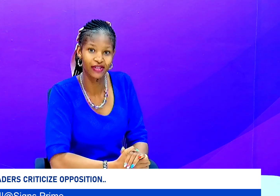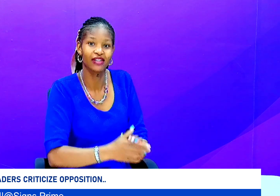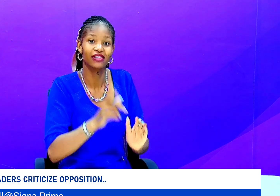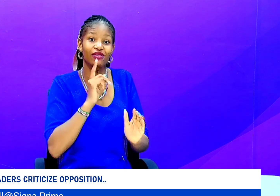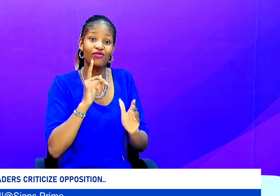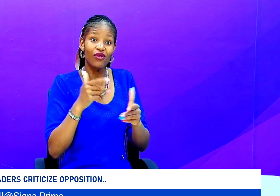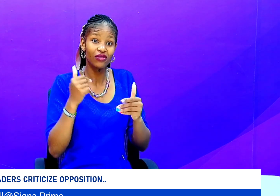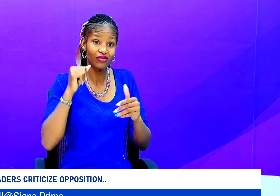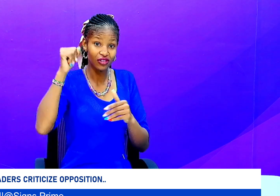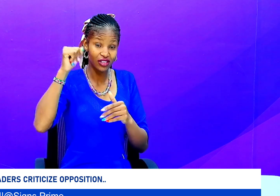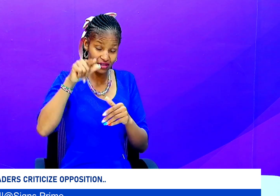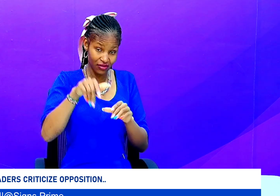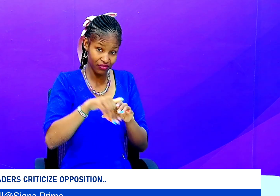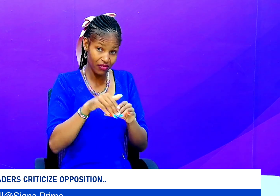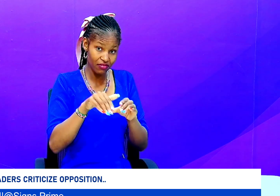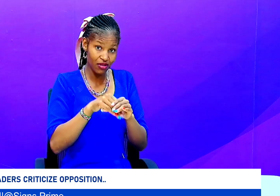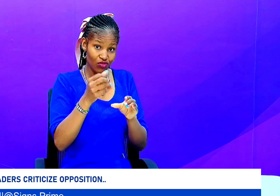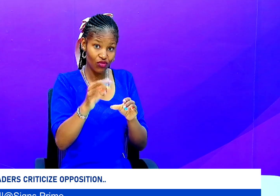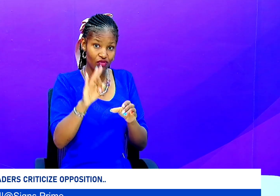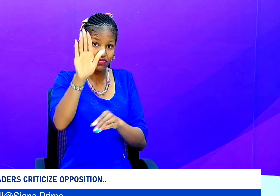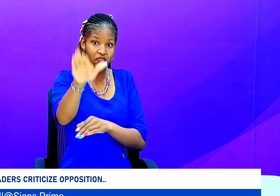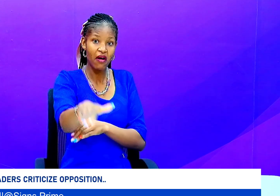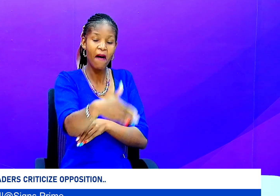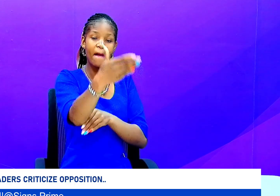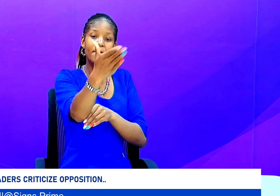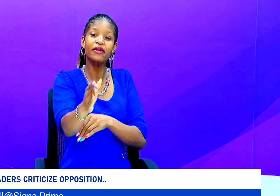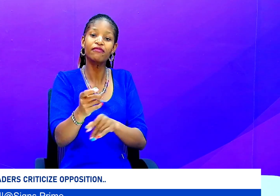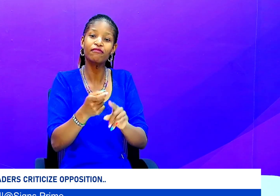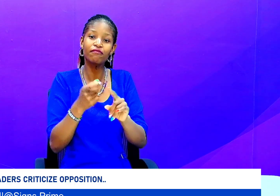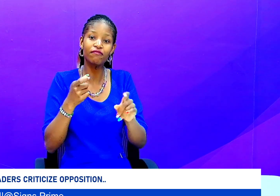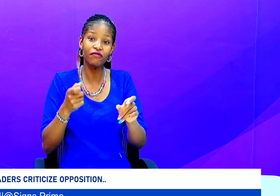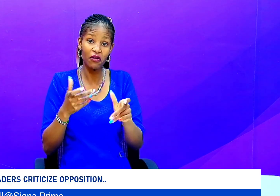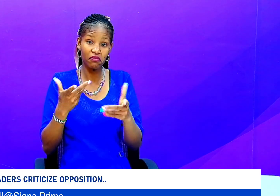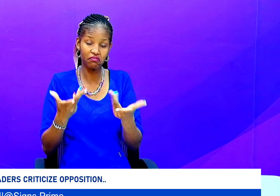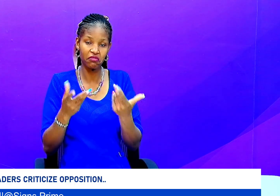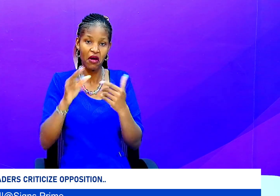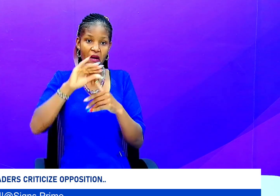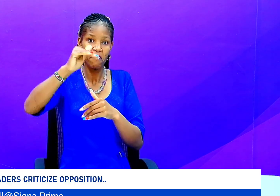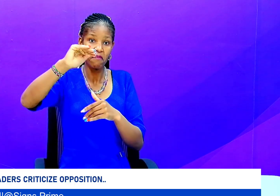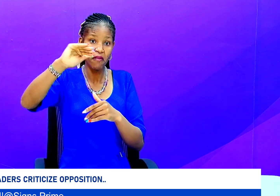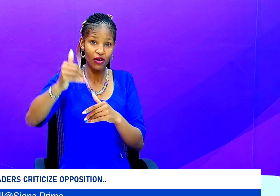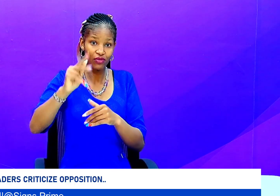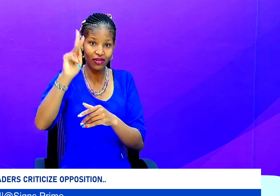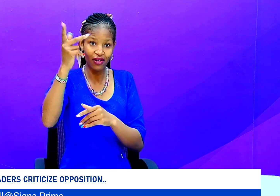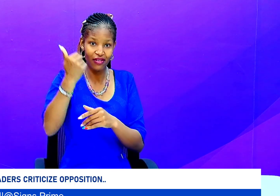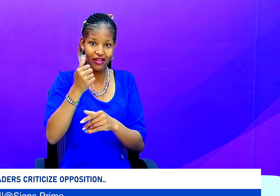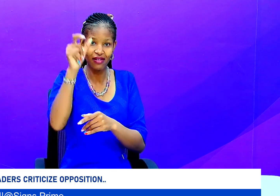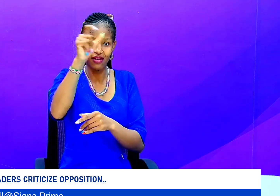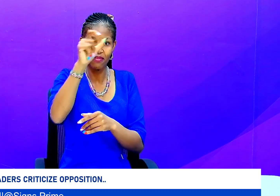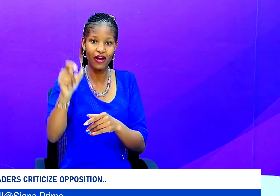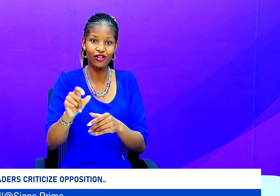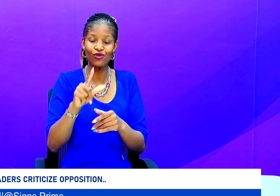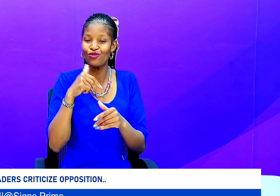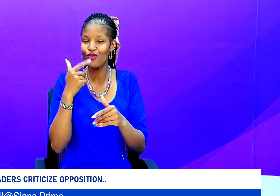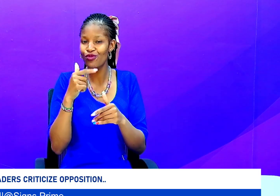friends of President William Ruto, particularly members of parliament from the Mount Kenya